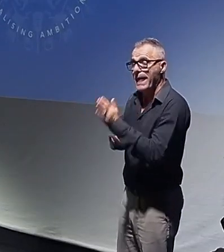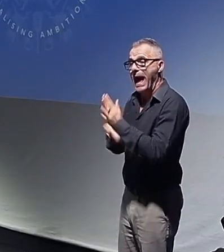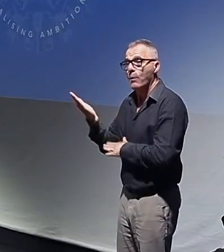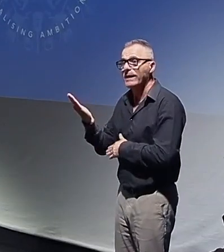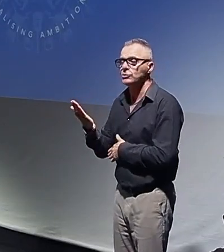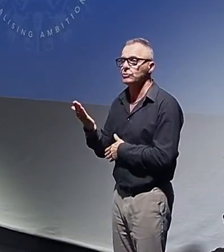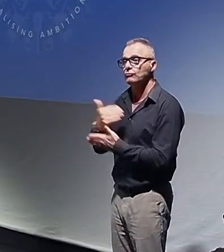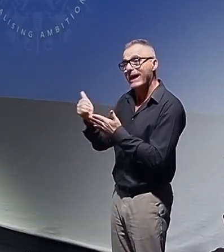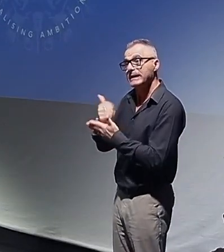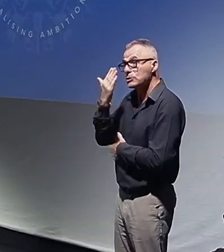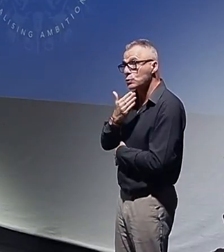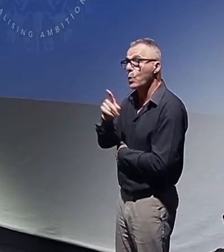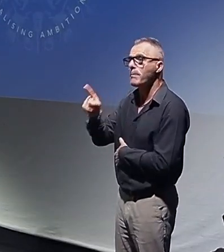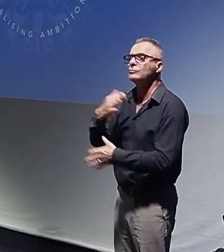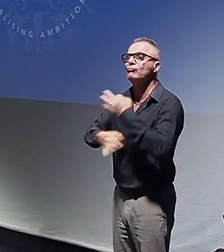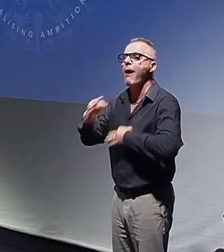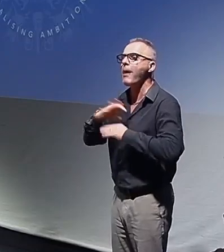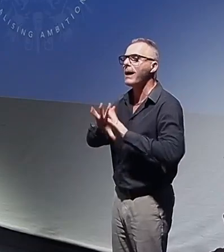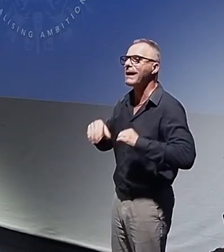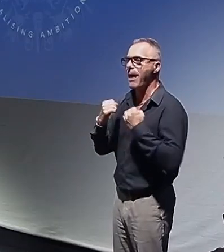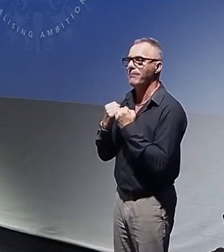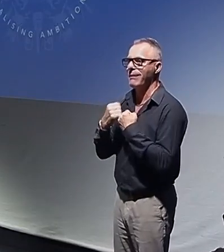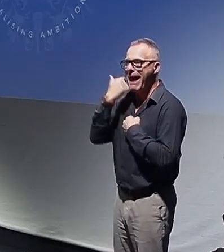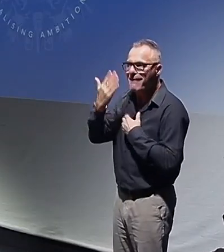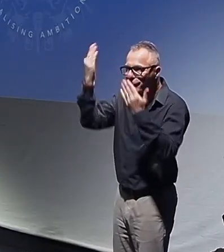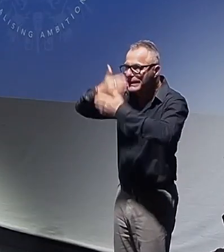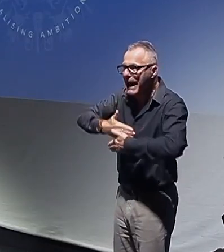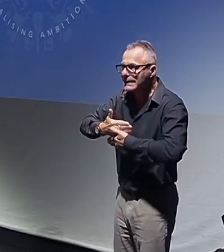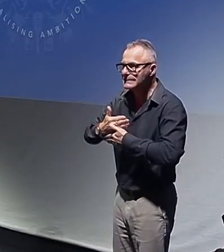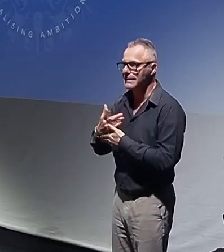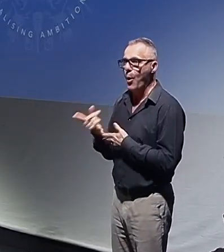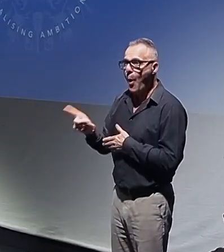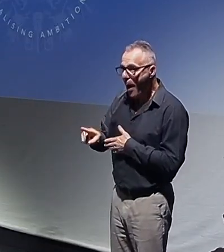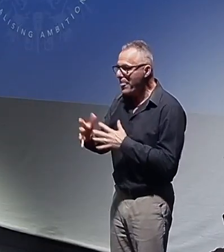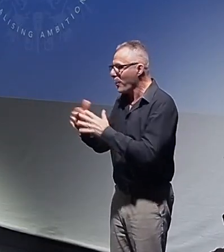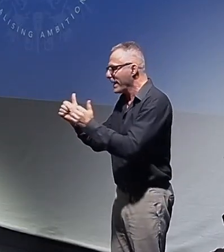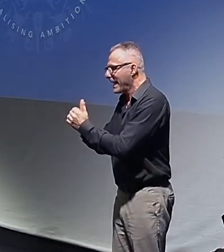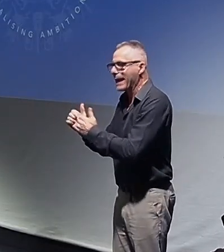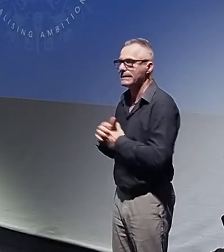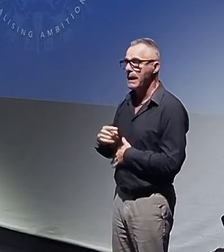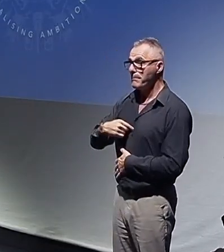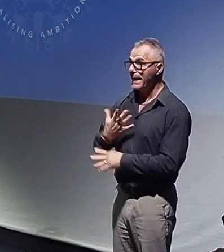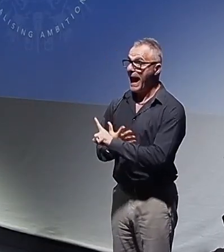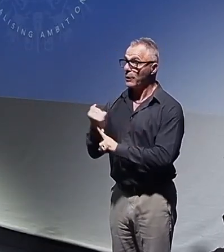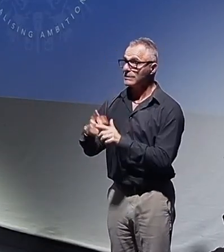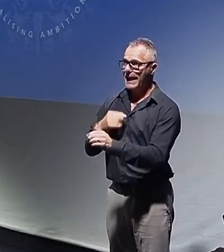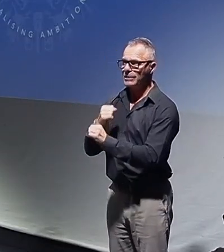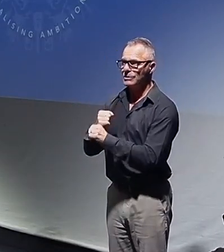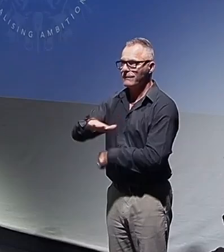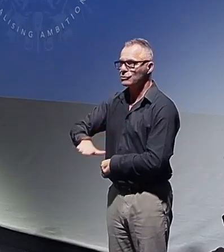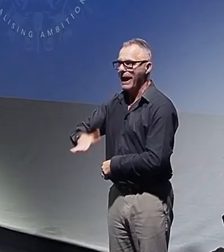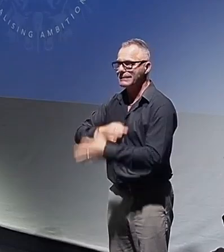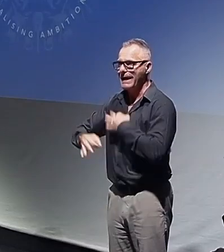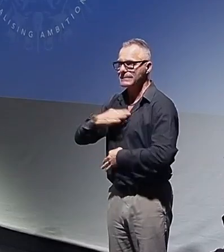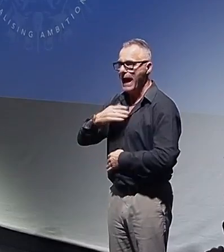I went to drama clubs every night of the week, every weekend, and I got a kids agent. And then I